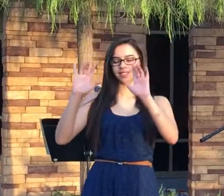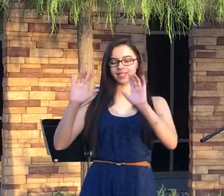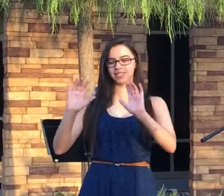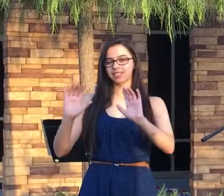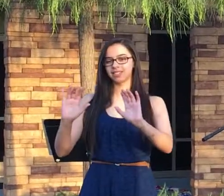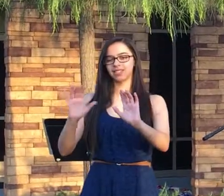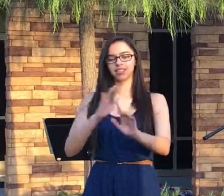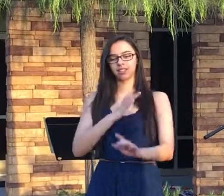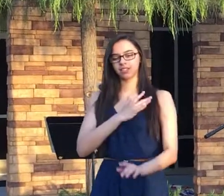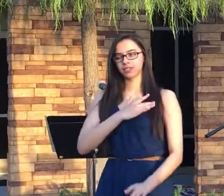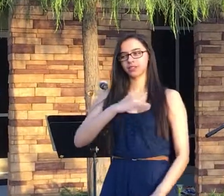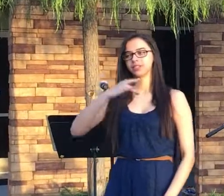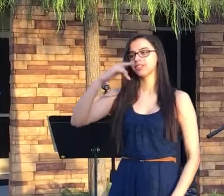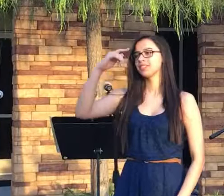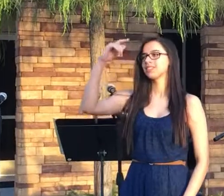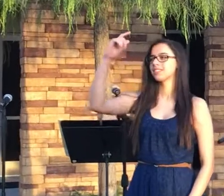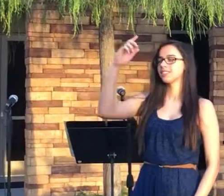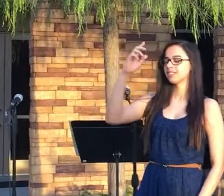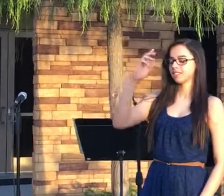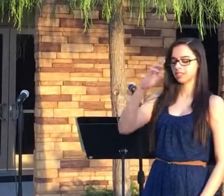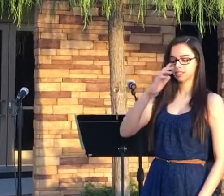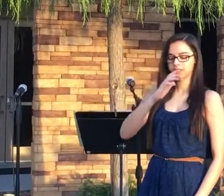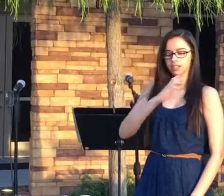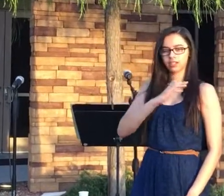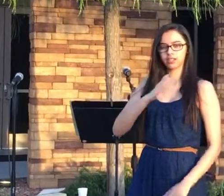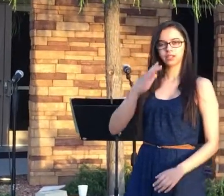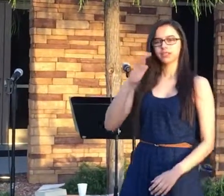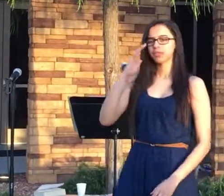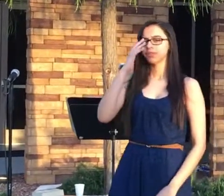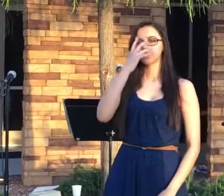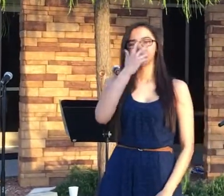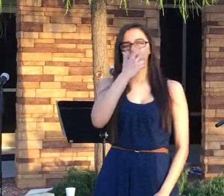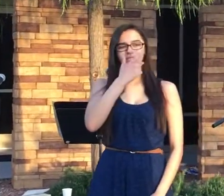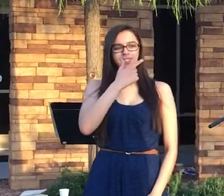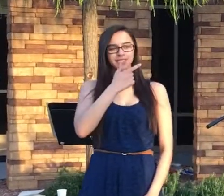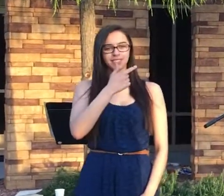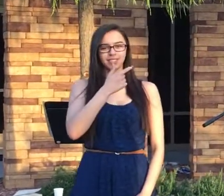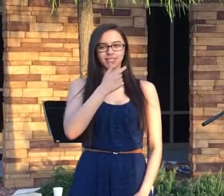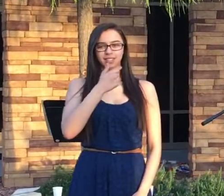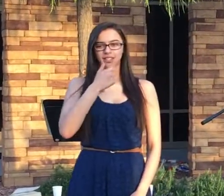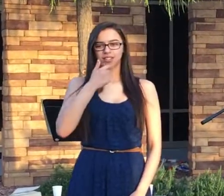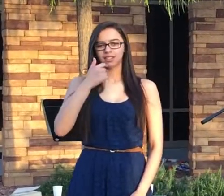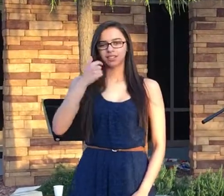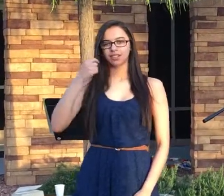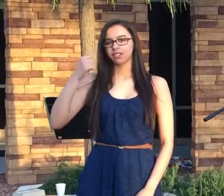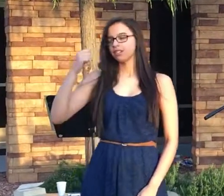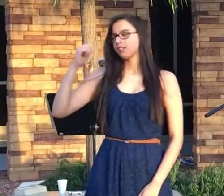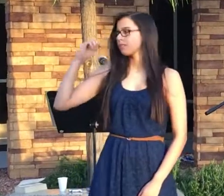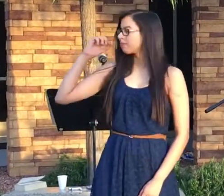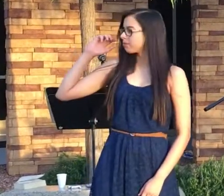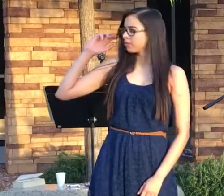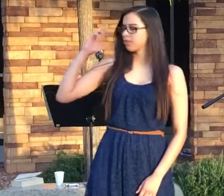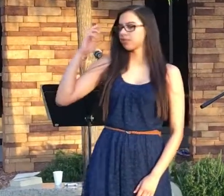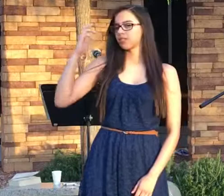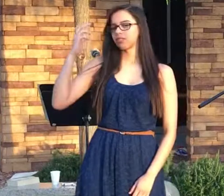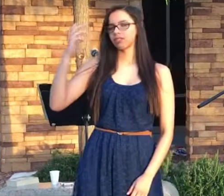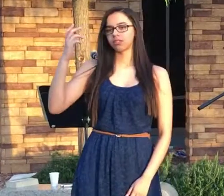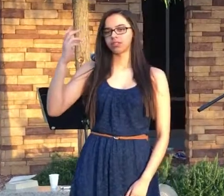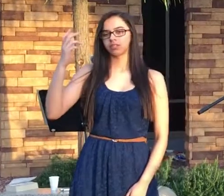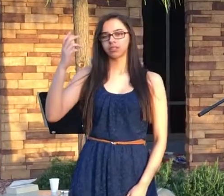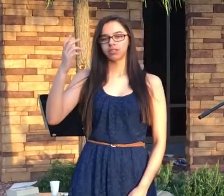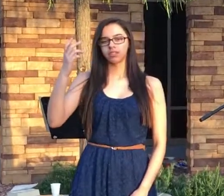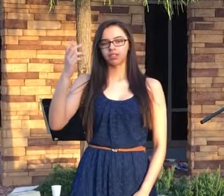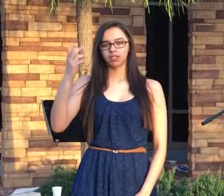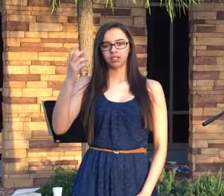Amazing grace, how sweet the sound